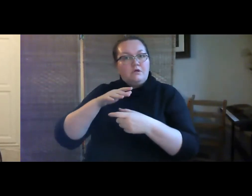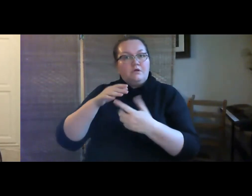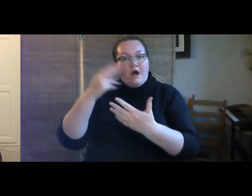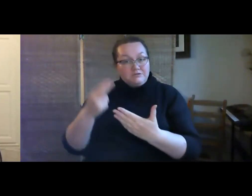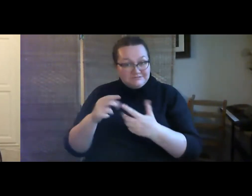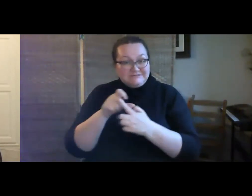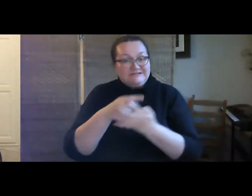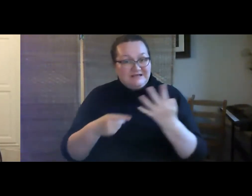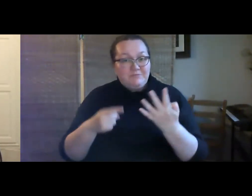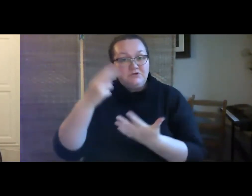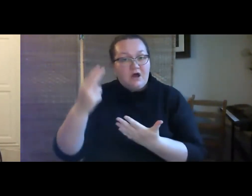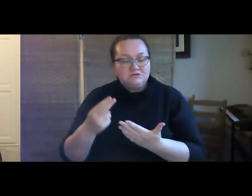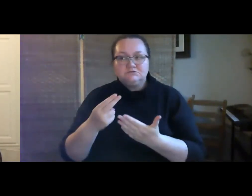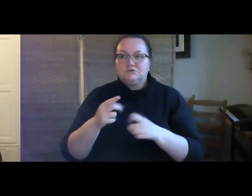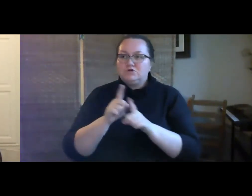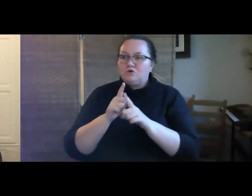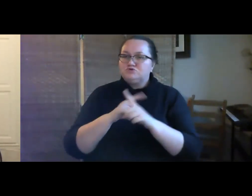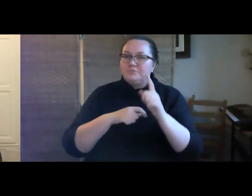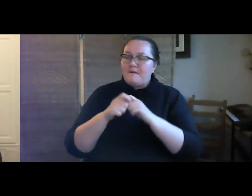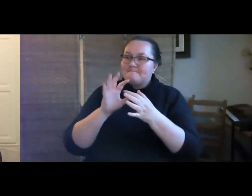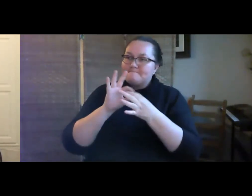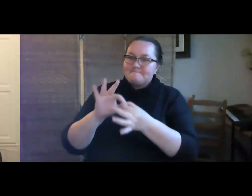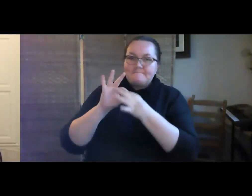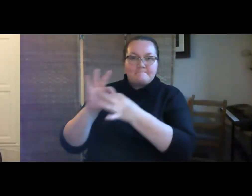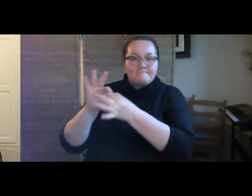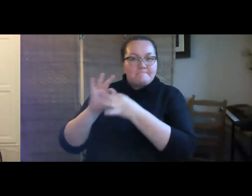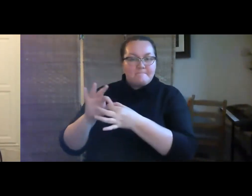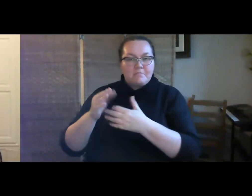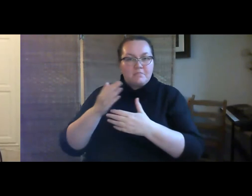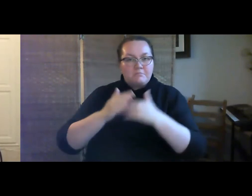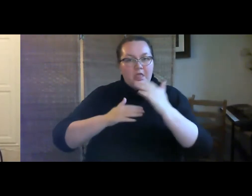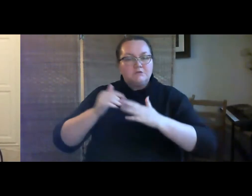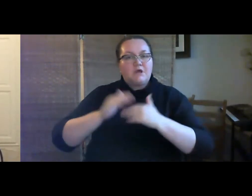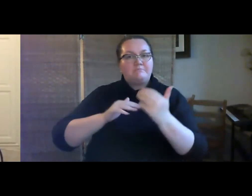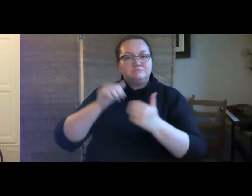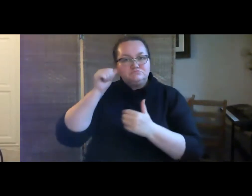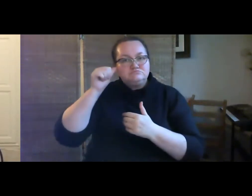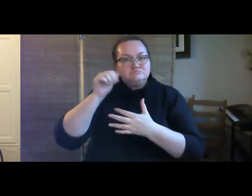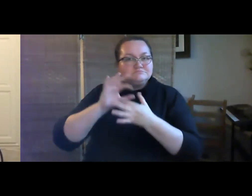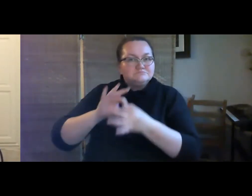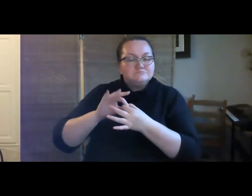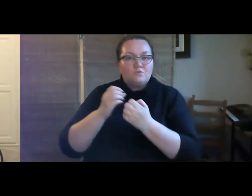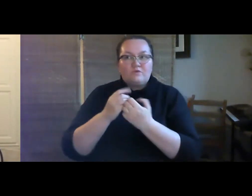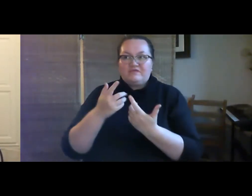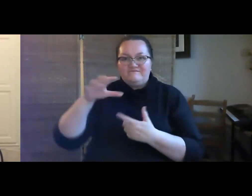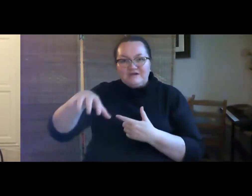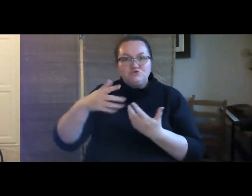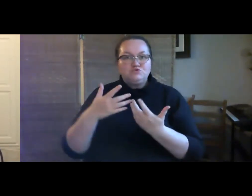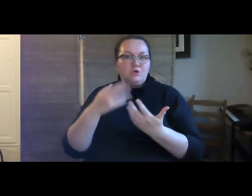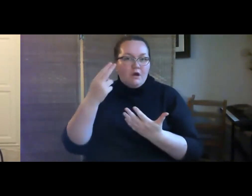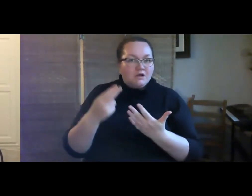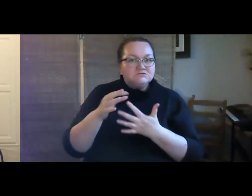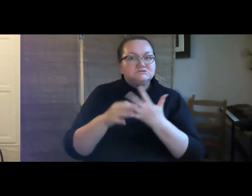with audiences and venues or programmers. I think it is increasingly important for venues to bring artists